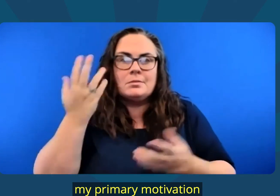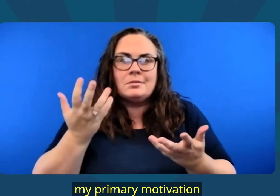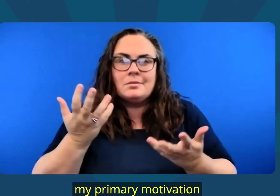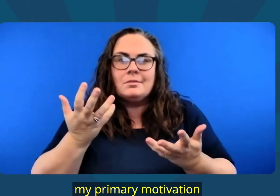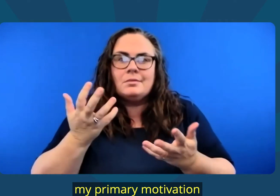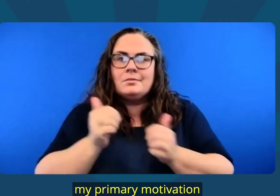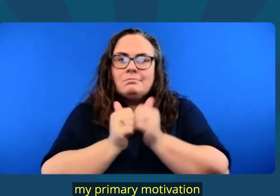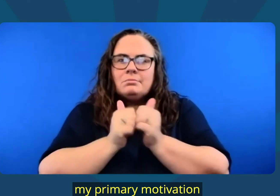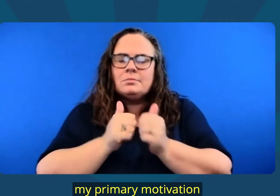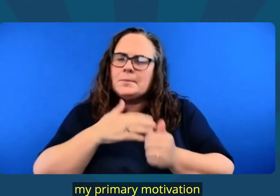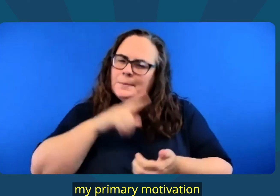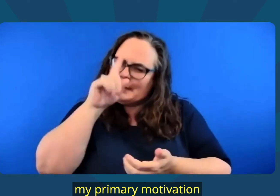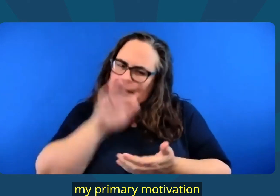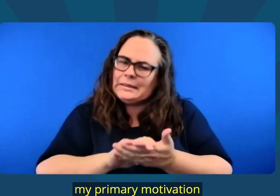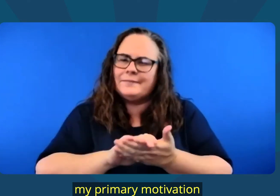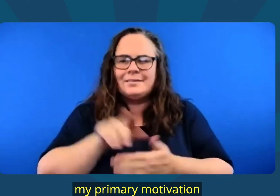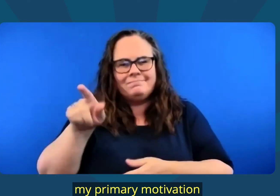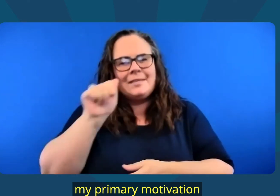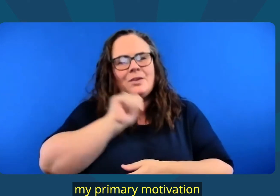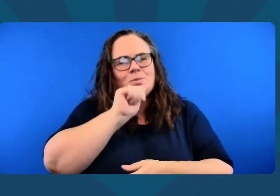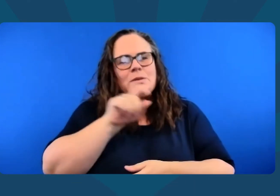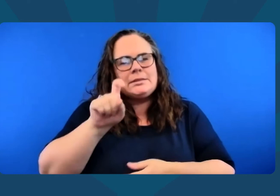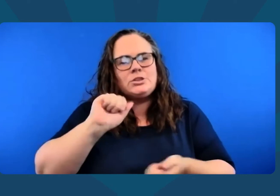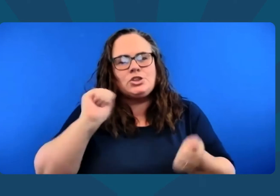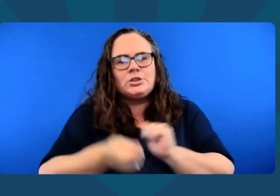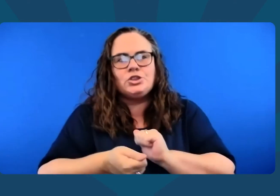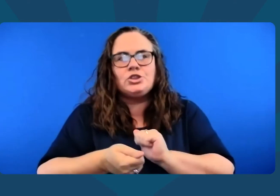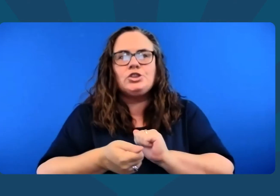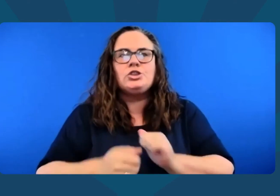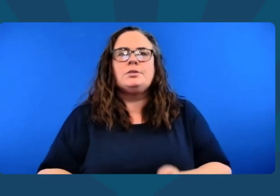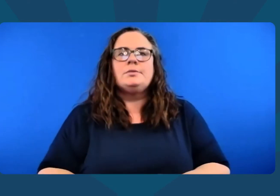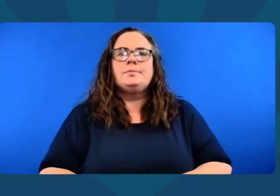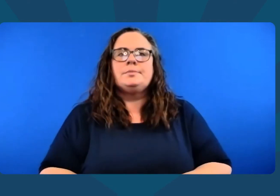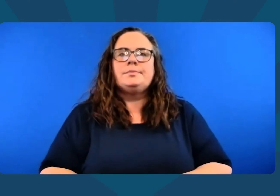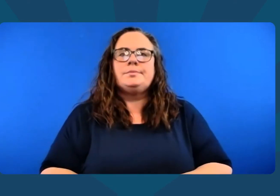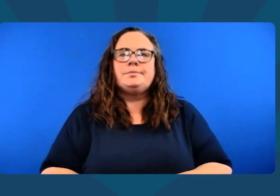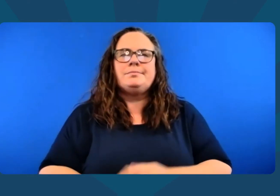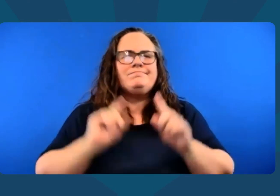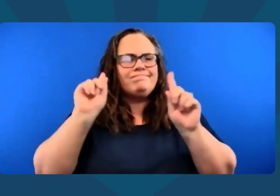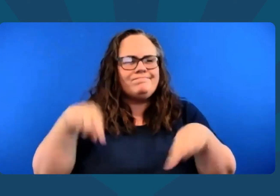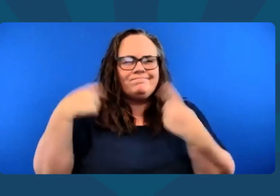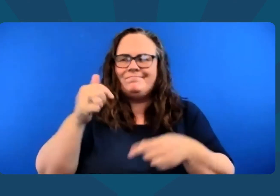my primary motivation for running is my belief that Arizona needs change.